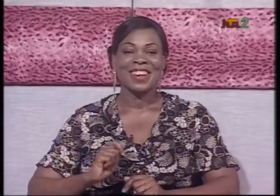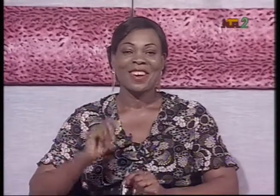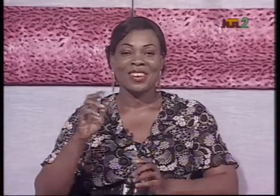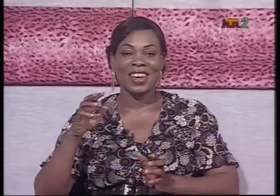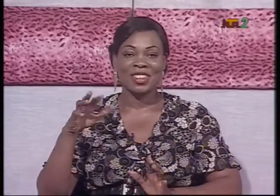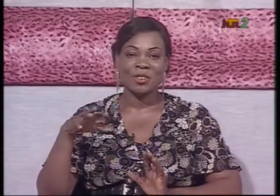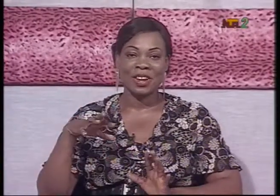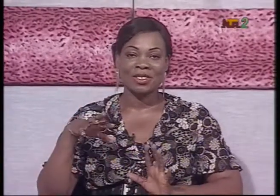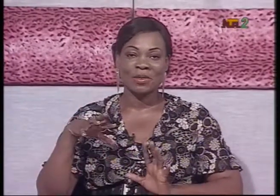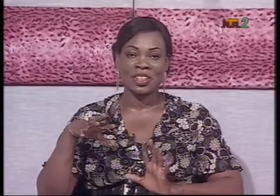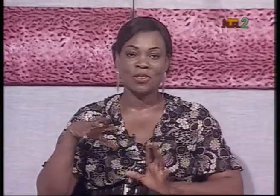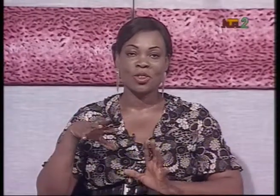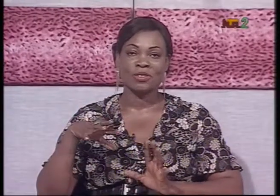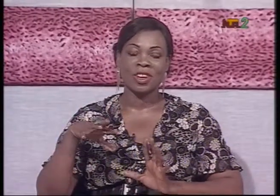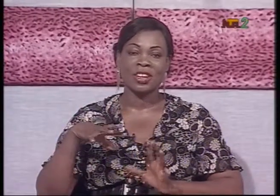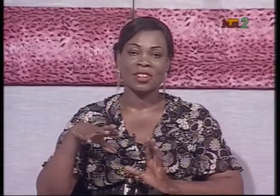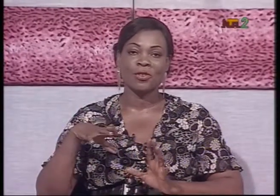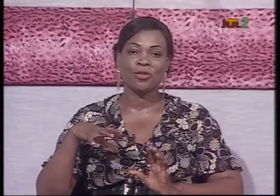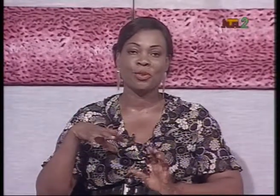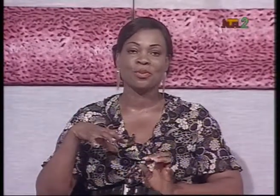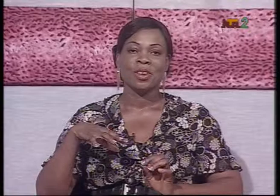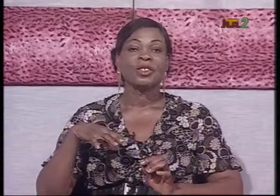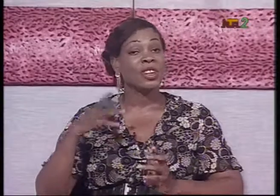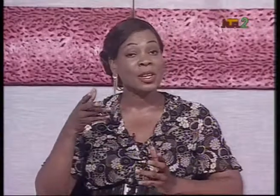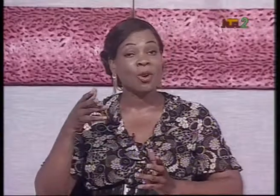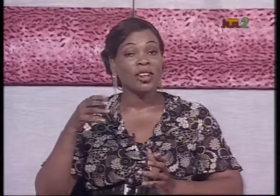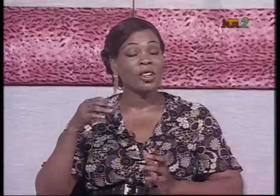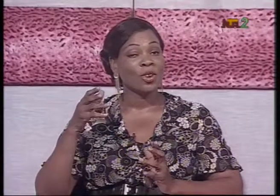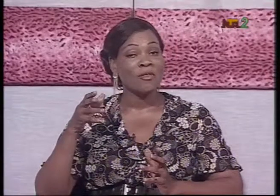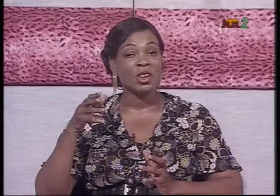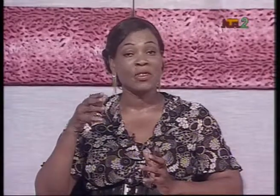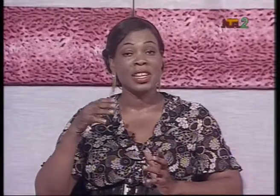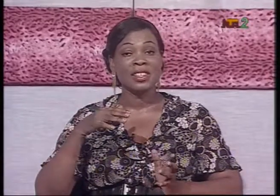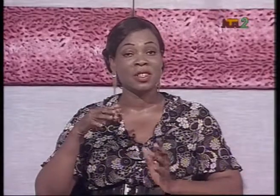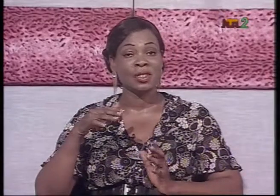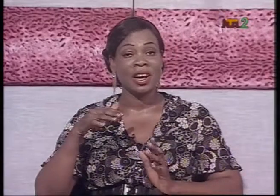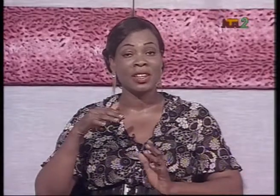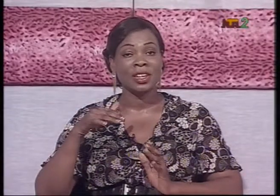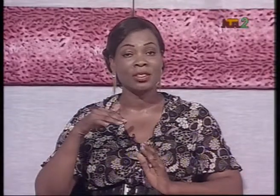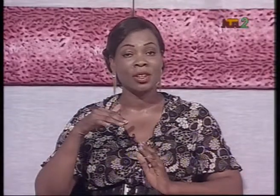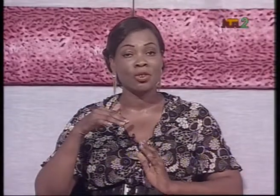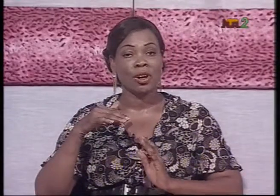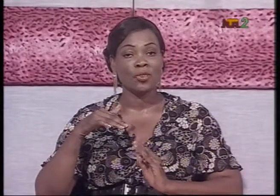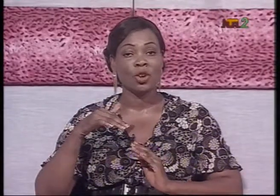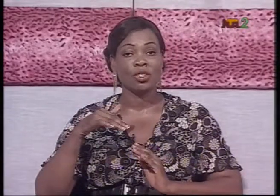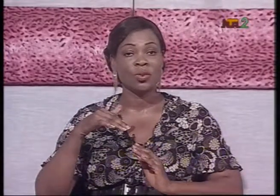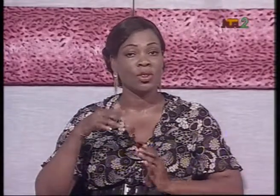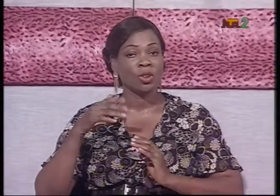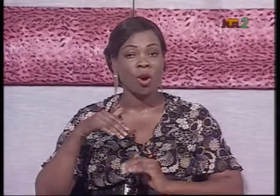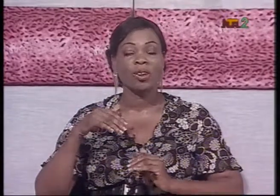Okay, I think we're finding it difficult getting through. Just keep calling. If you have any of the letters you have difficulty with, call